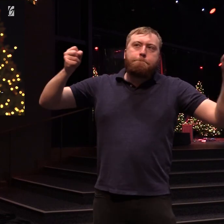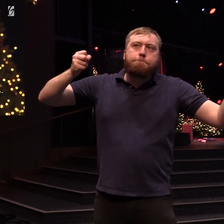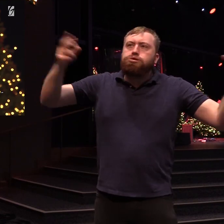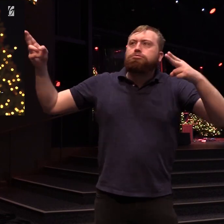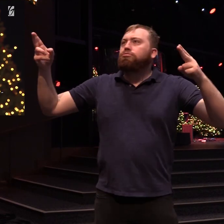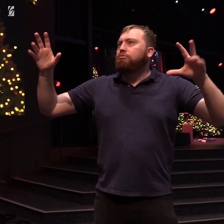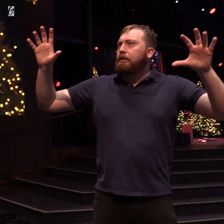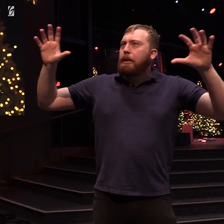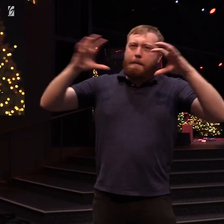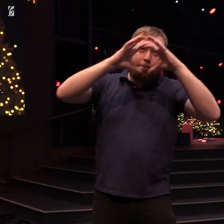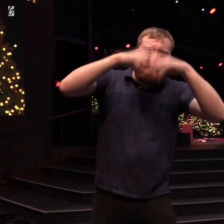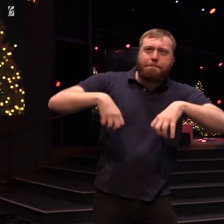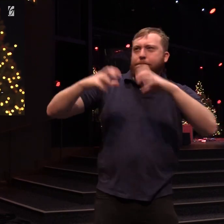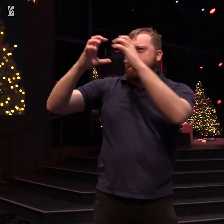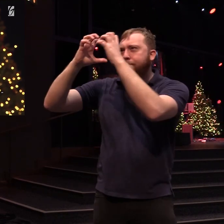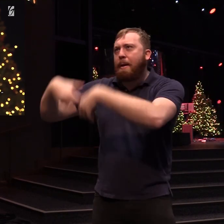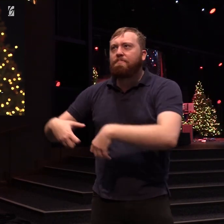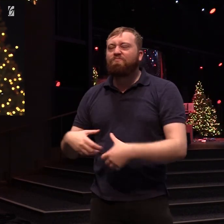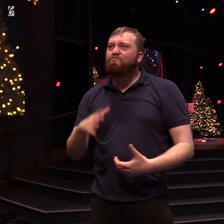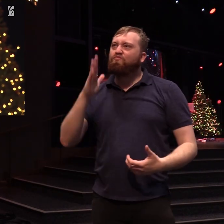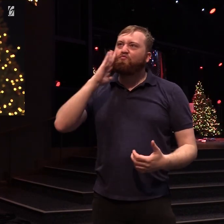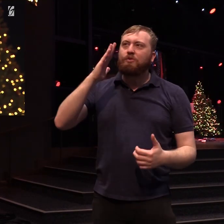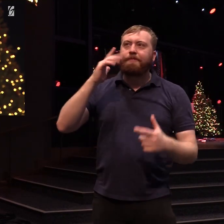will consider himself superior.